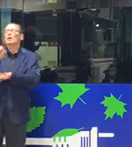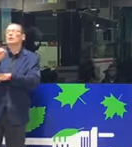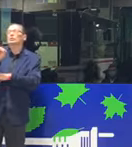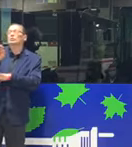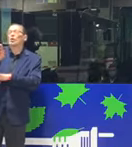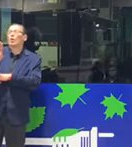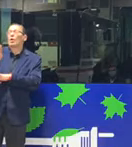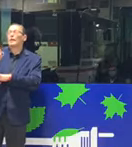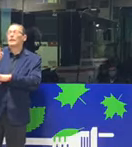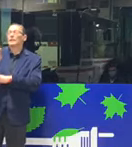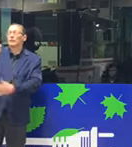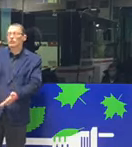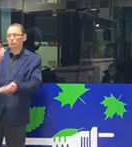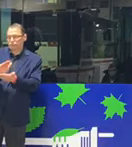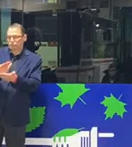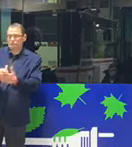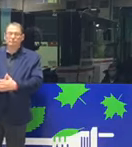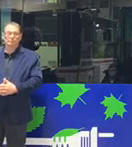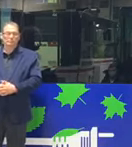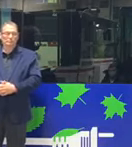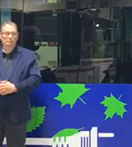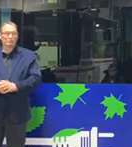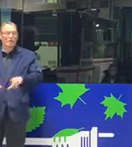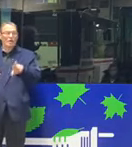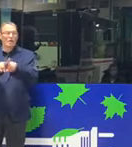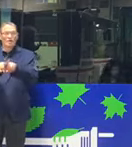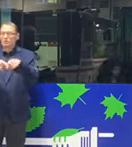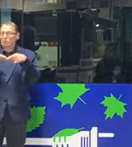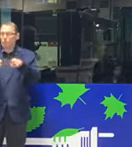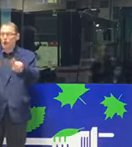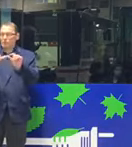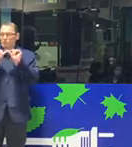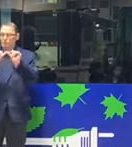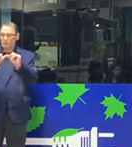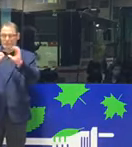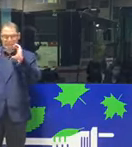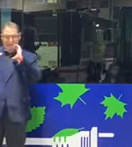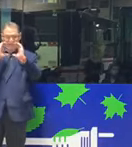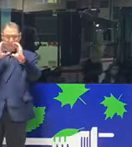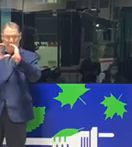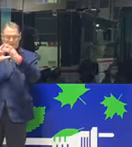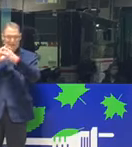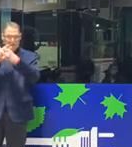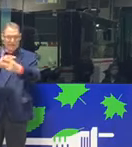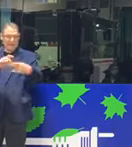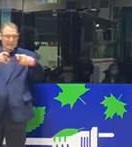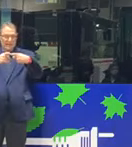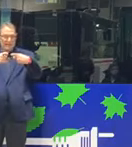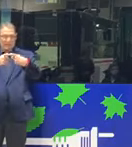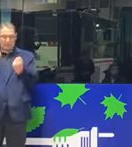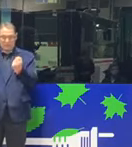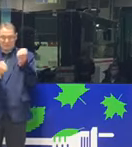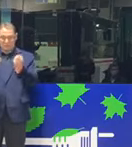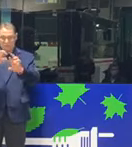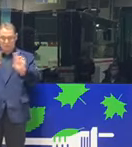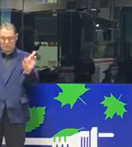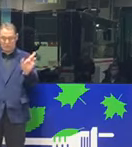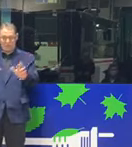emissions, especially as we continue conversations around electric vehicle